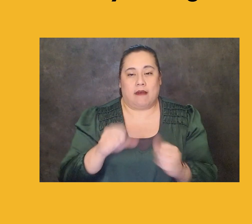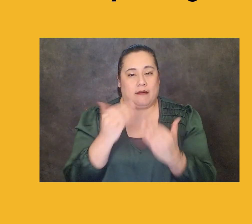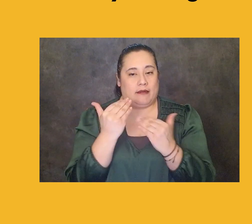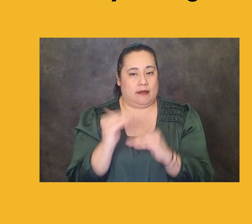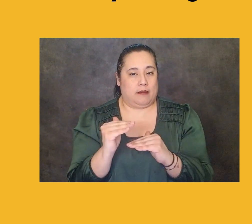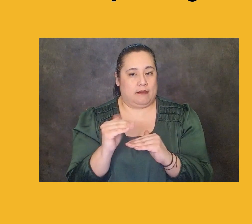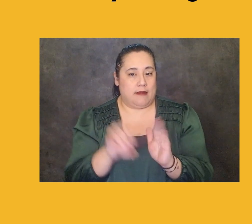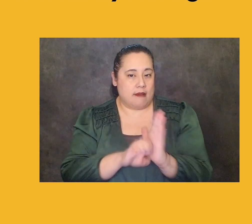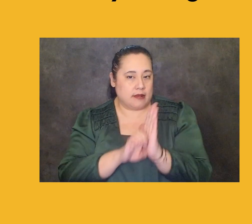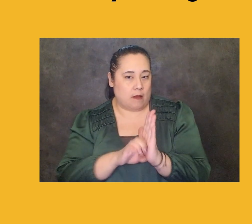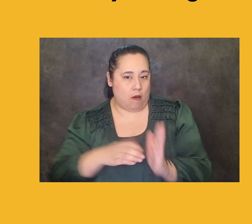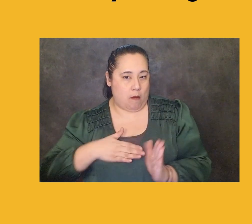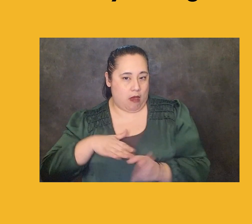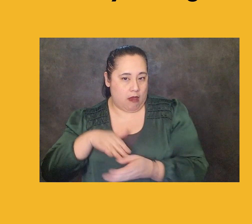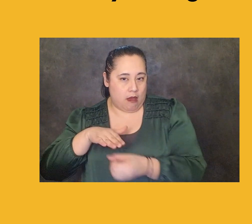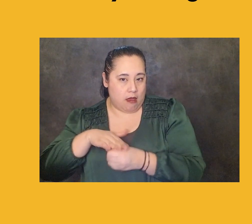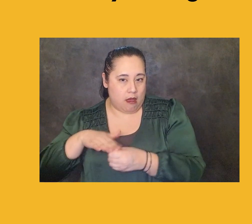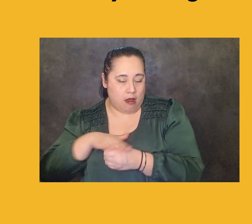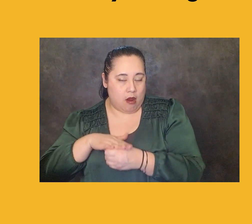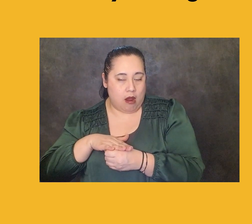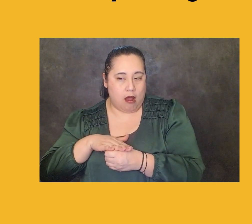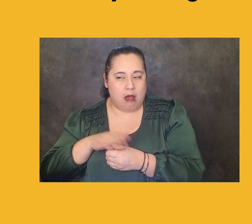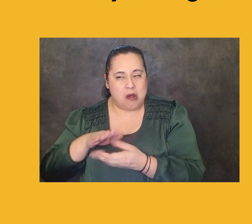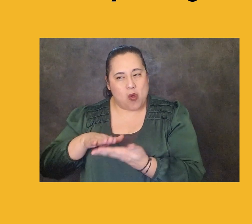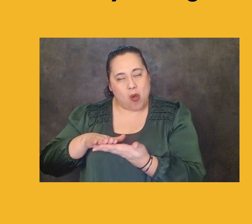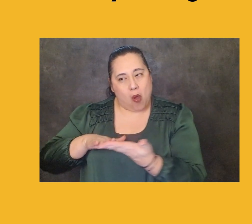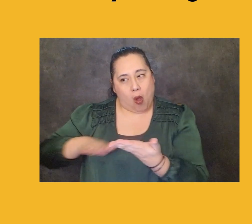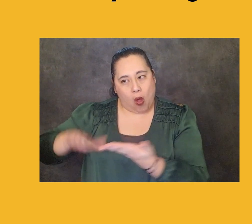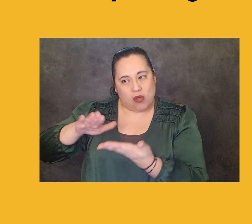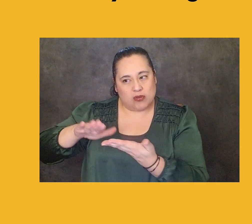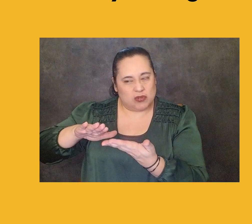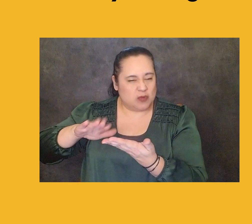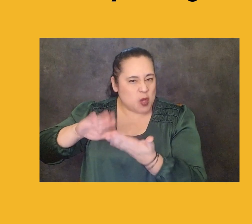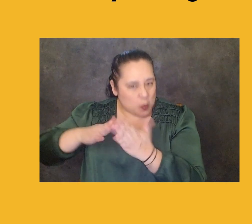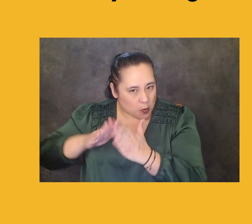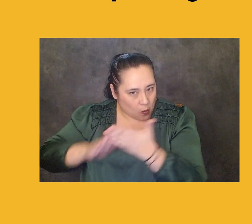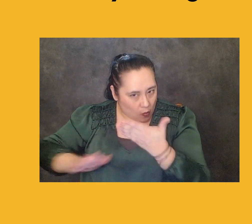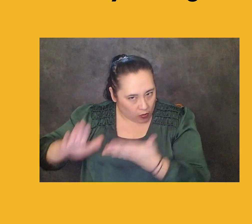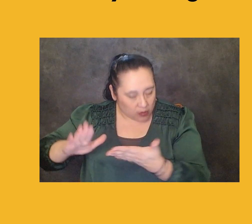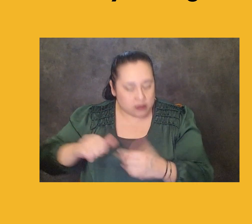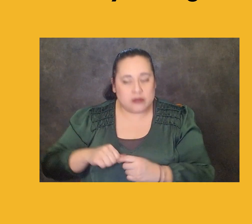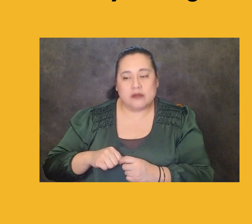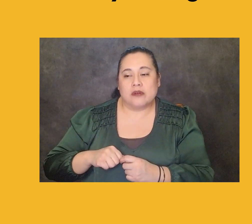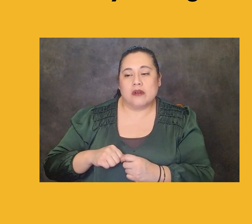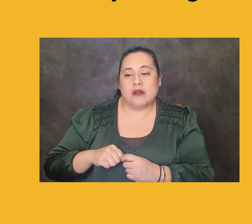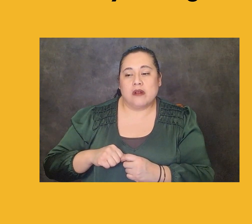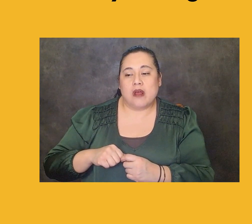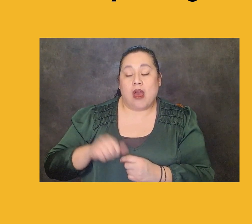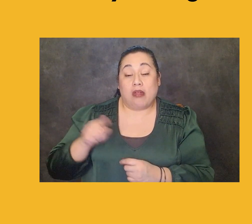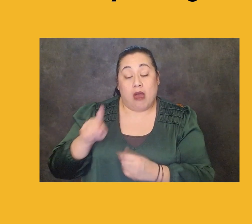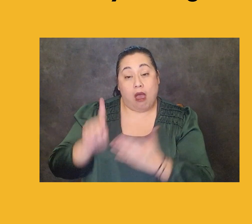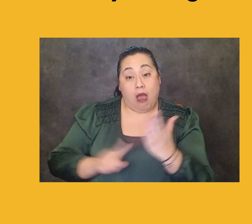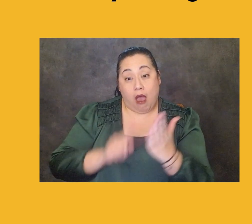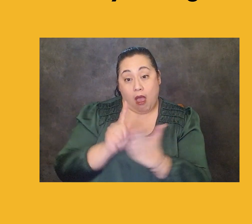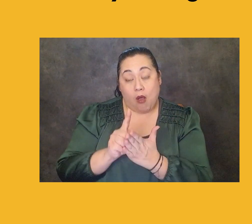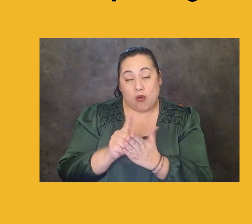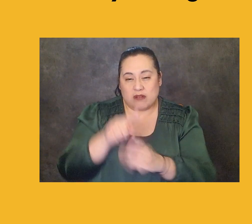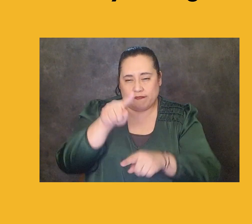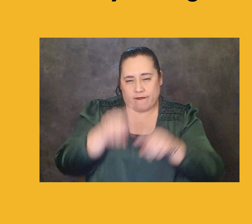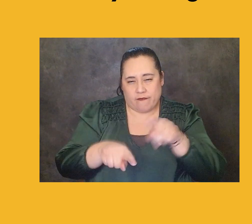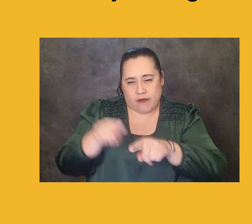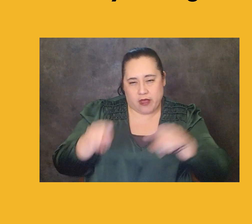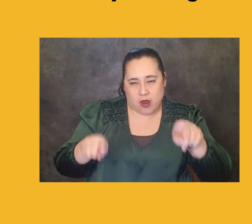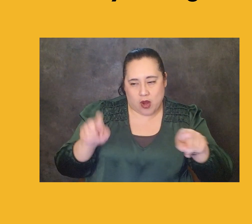is limited in my area again. For example, community colleges, those hours vary in